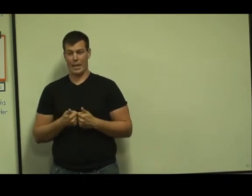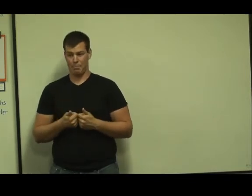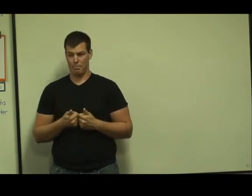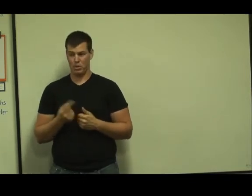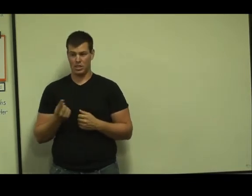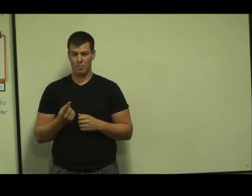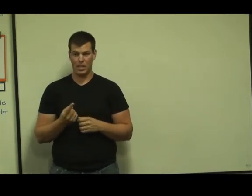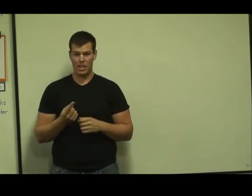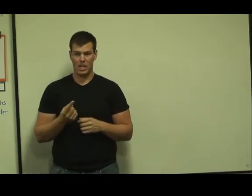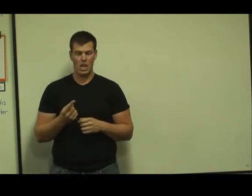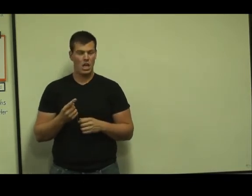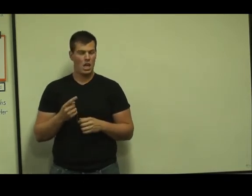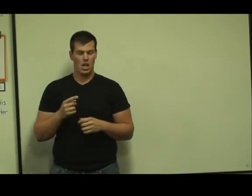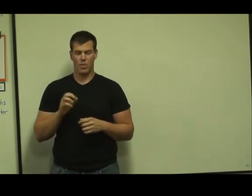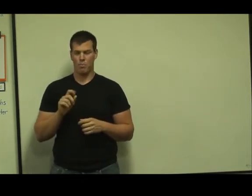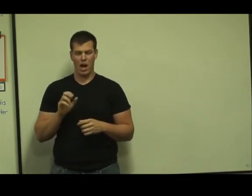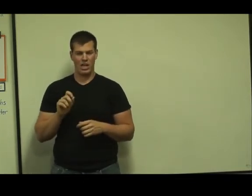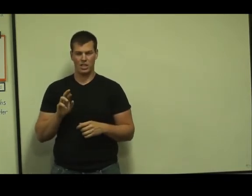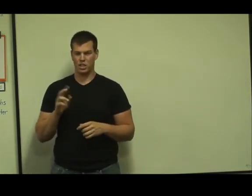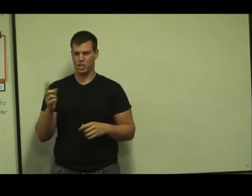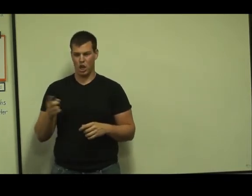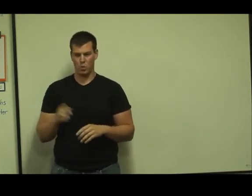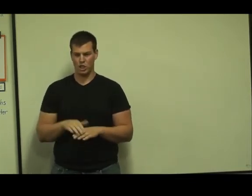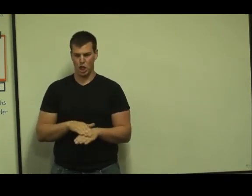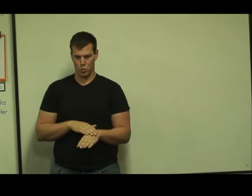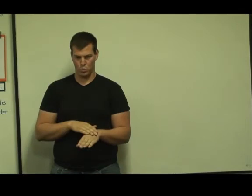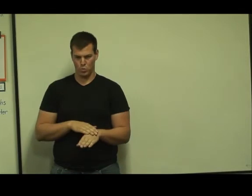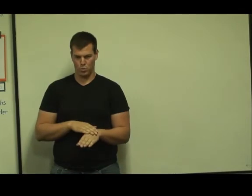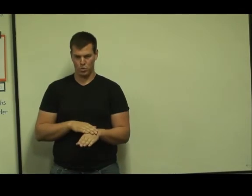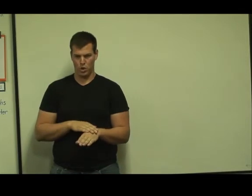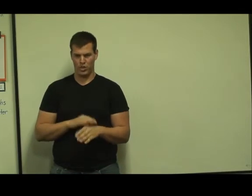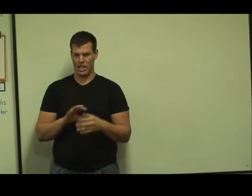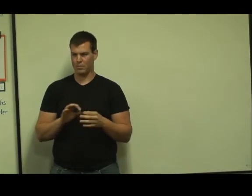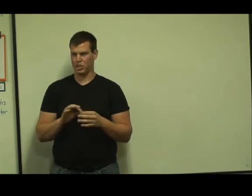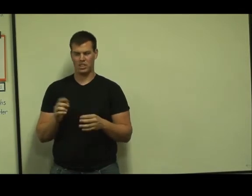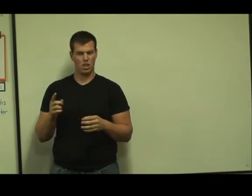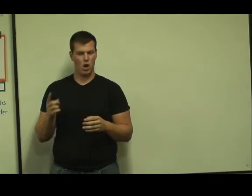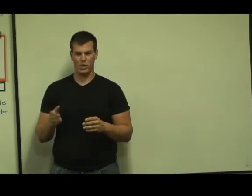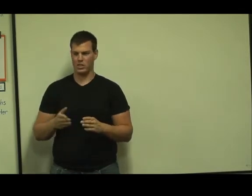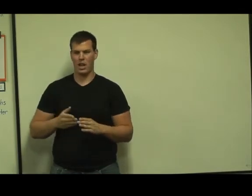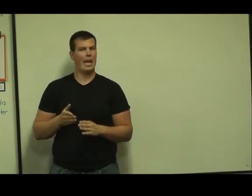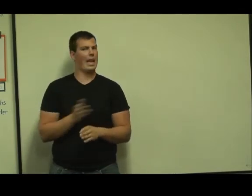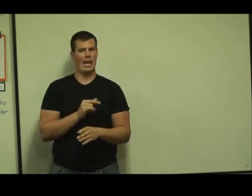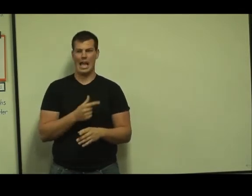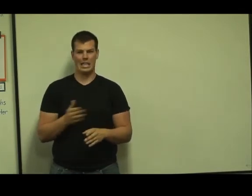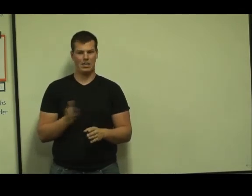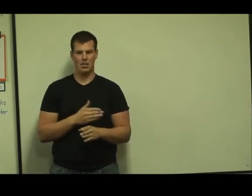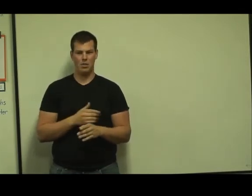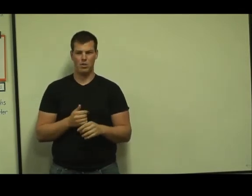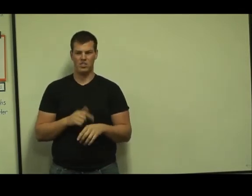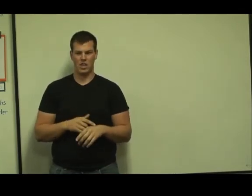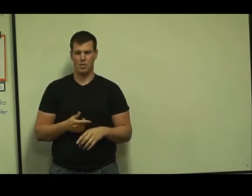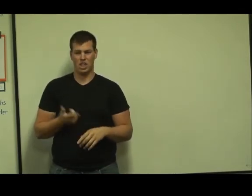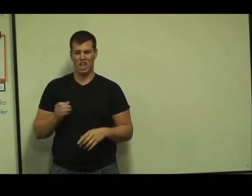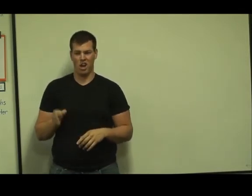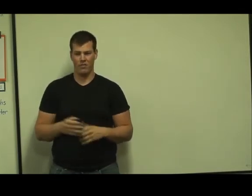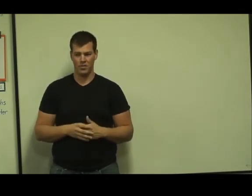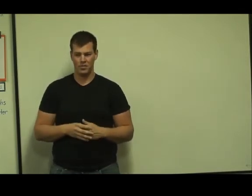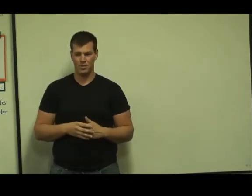game looked up there. The podcast is always shown. The capture is always laggy. Most of the time I turn on. We